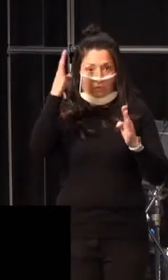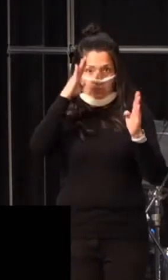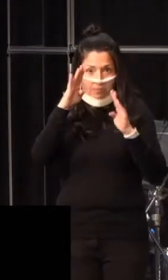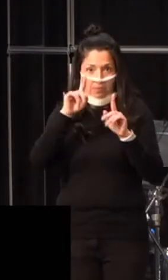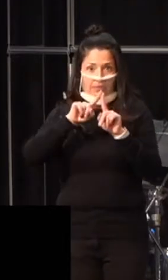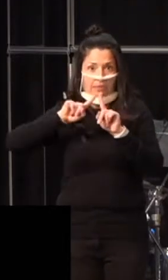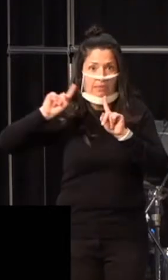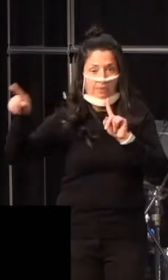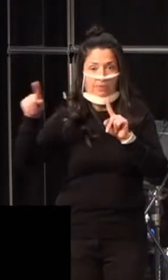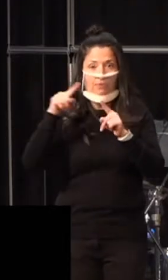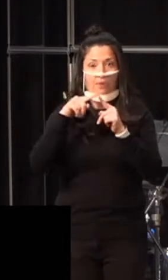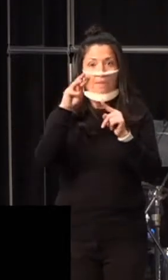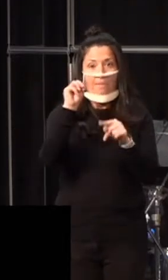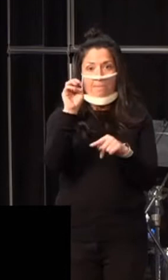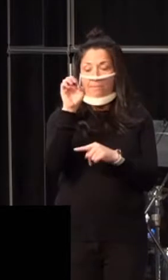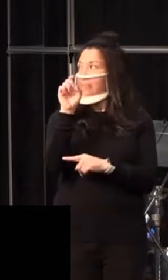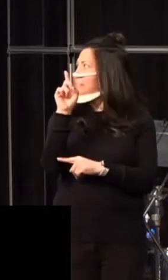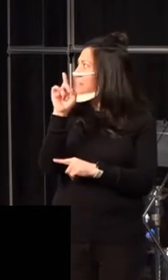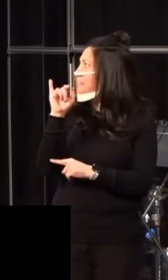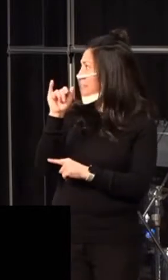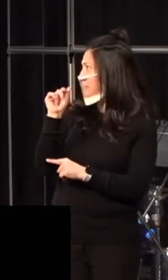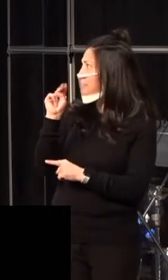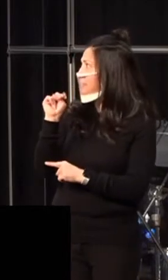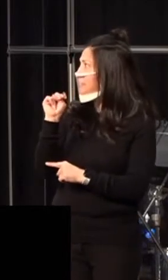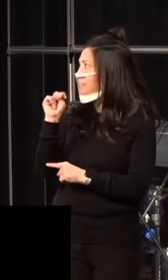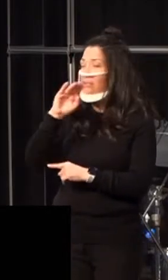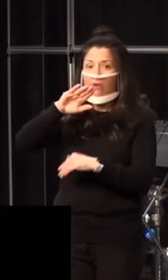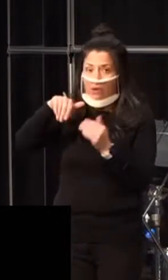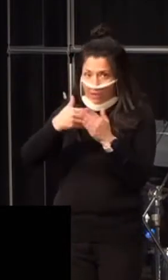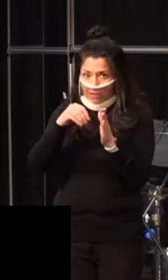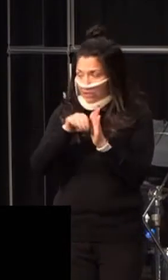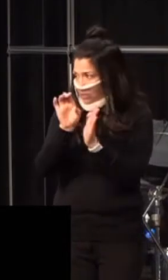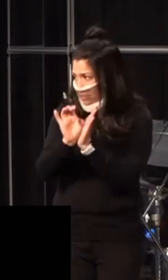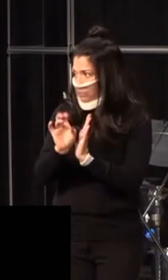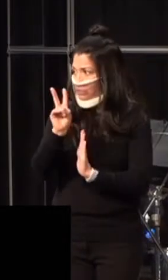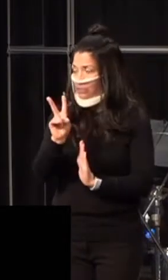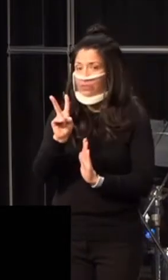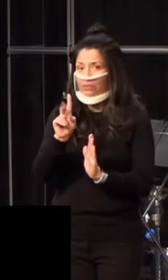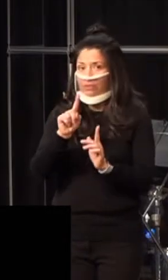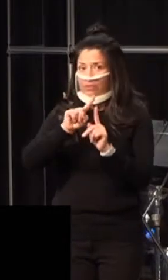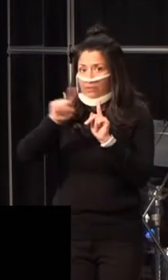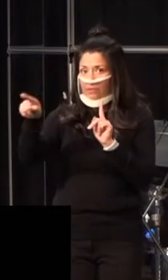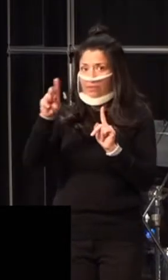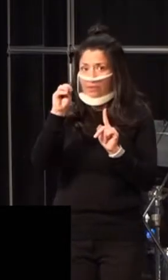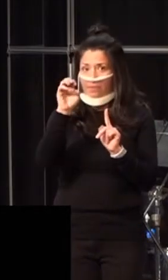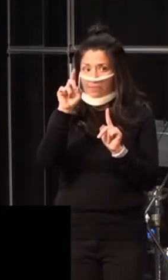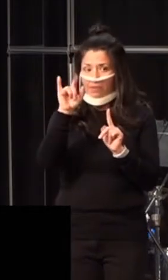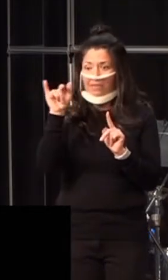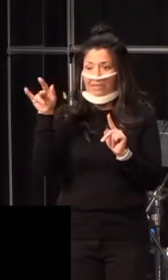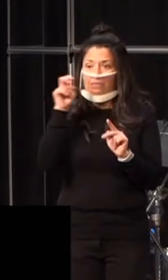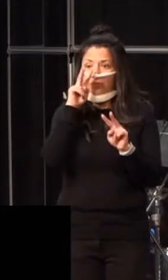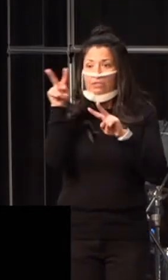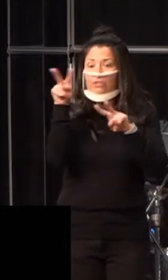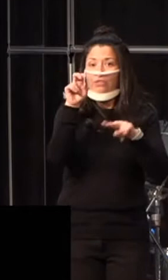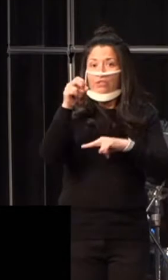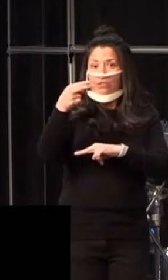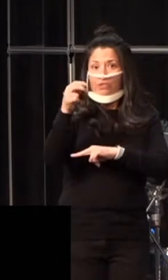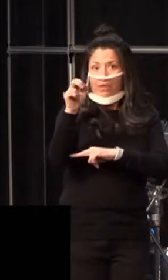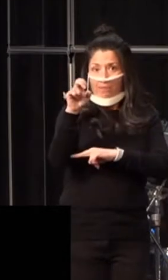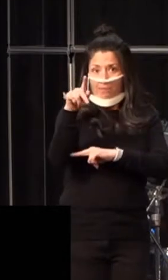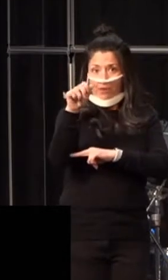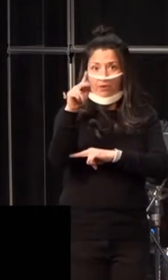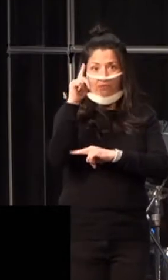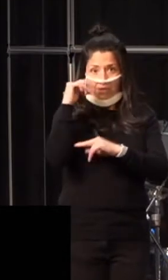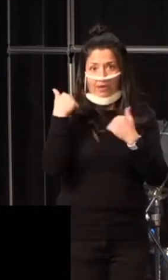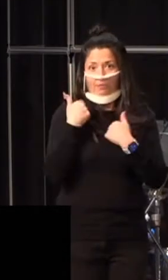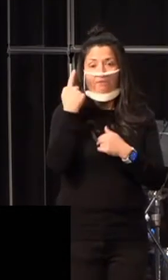he flees to Midian. And so this is all in chapter 2. He flees to Midian. He's there as a shepherd for 40 years. So he goes